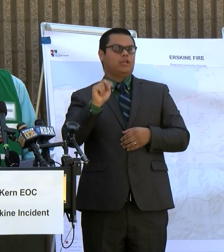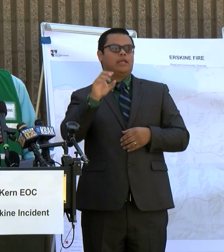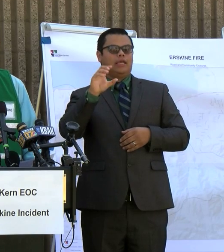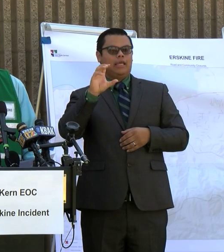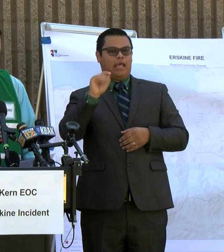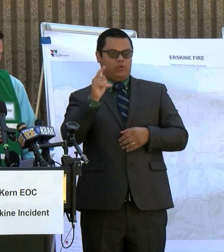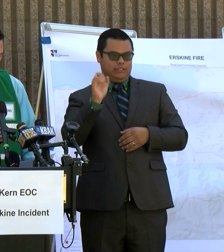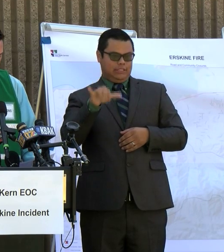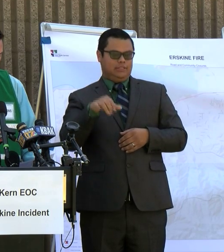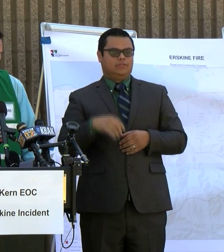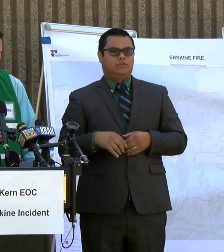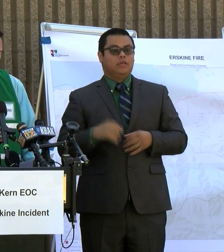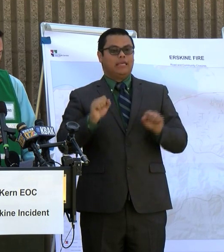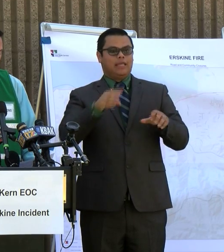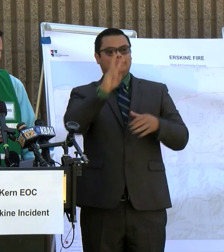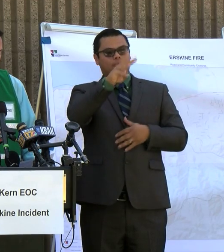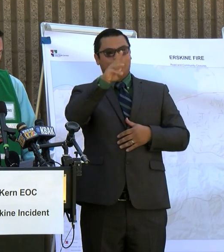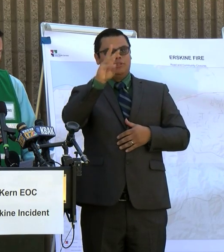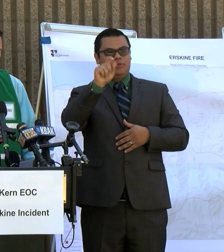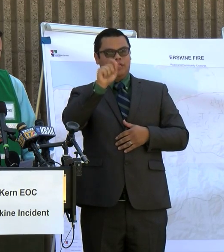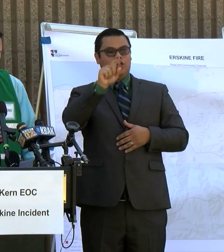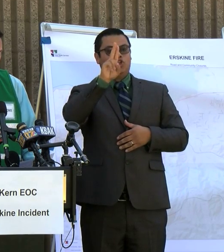at